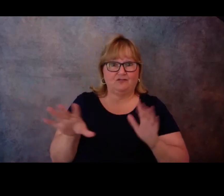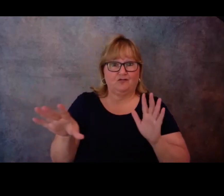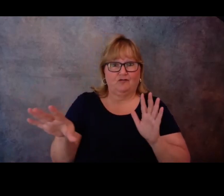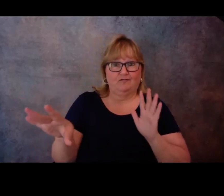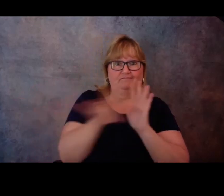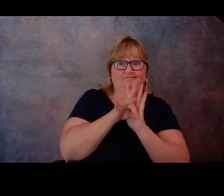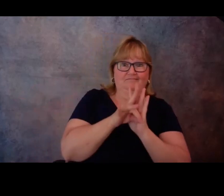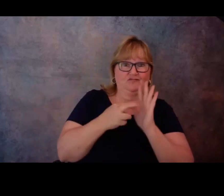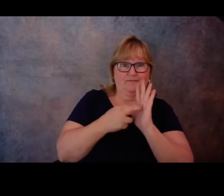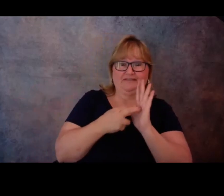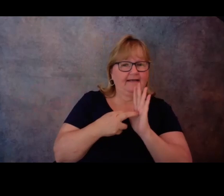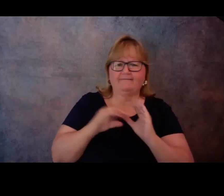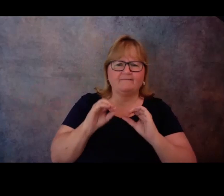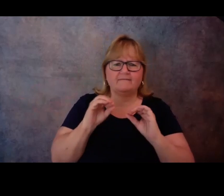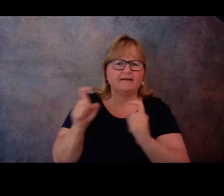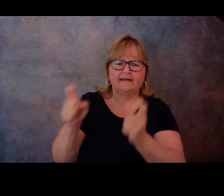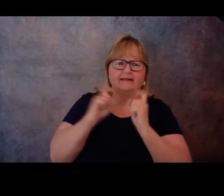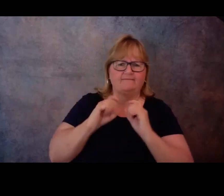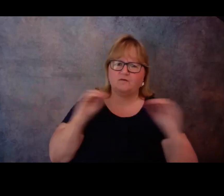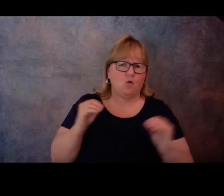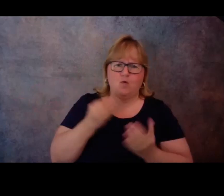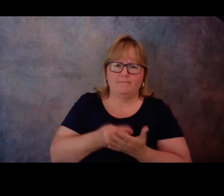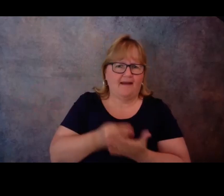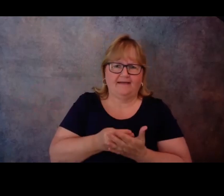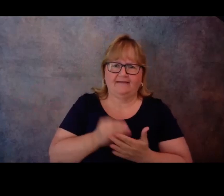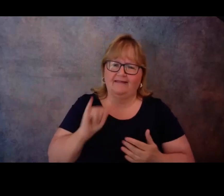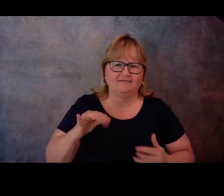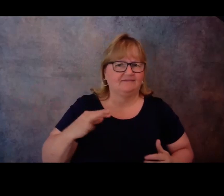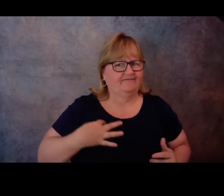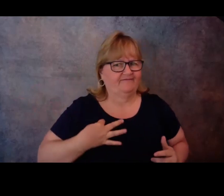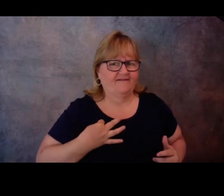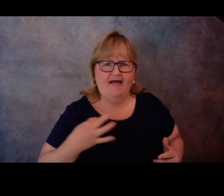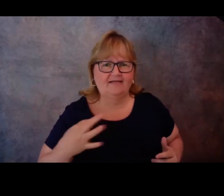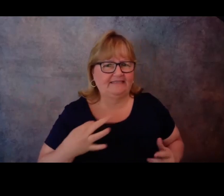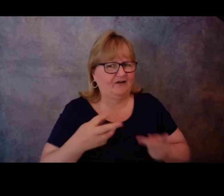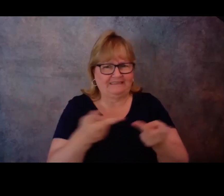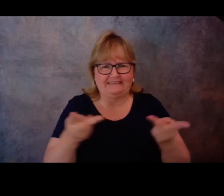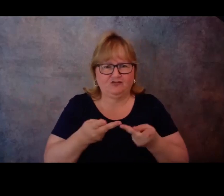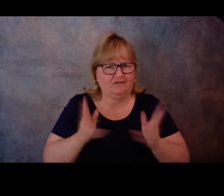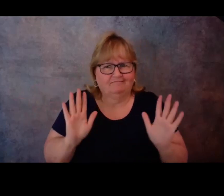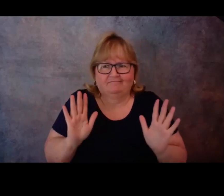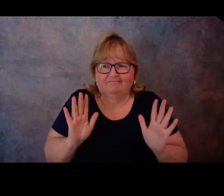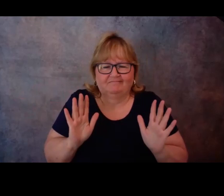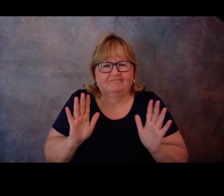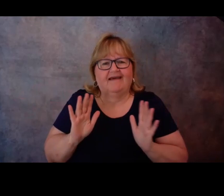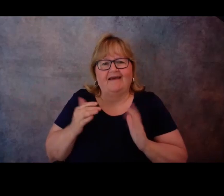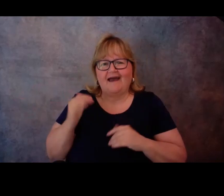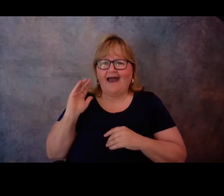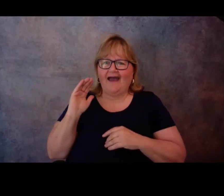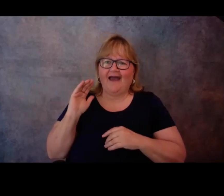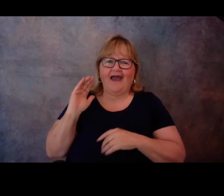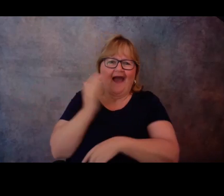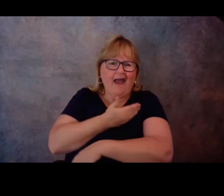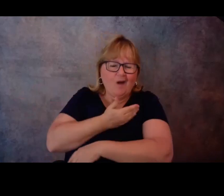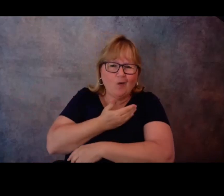work. It's a voluntary post. All of us are supported elsewhere, some from